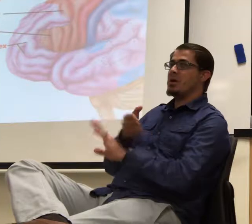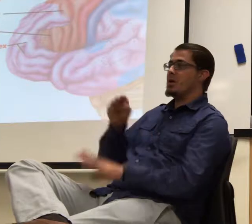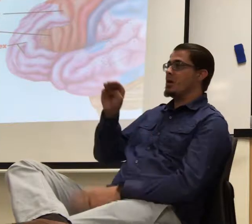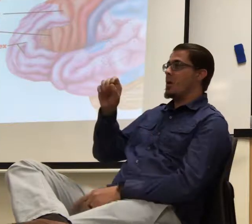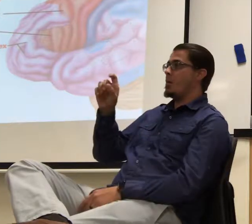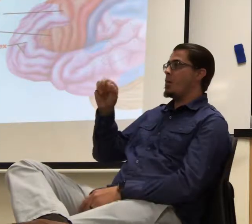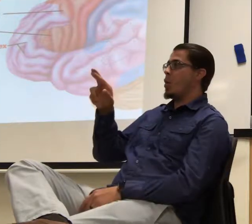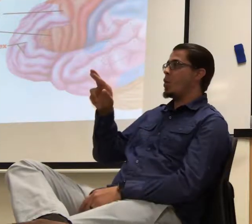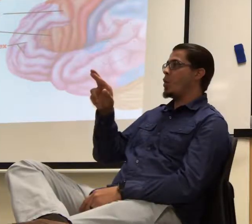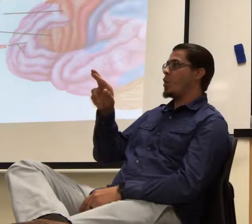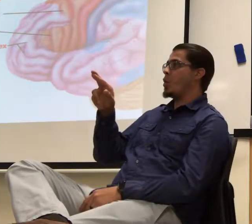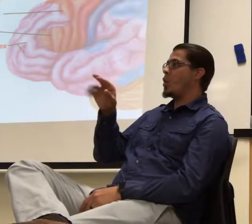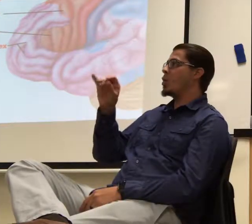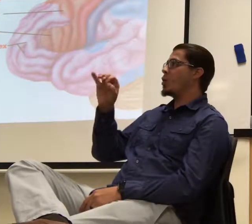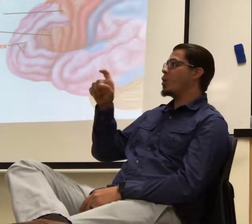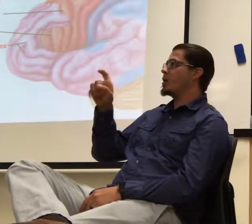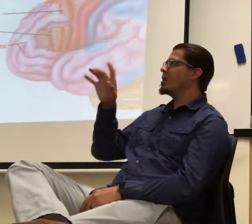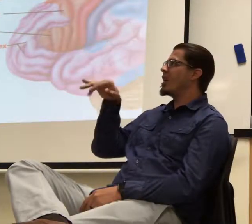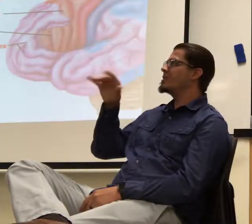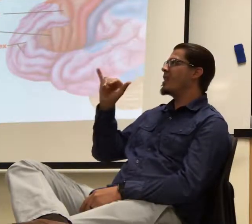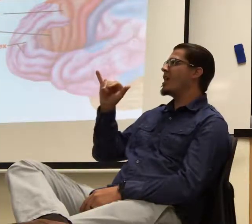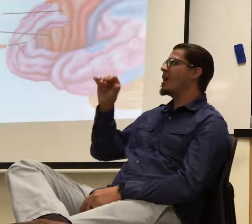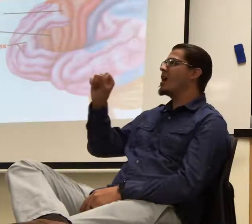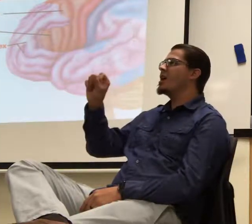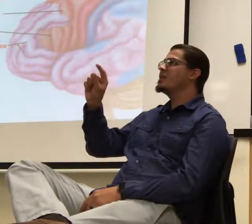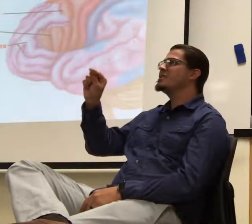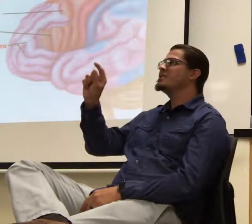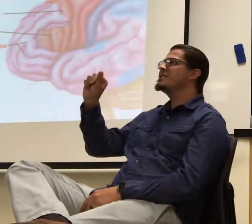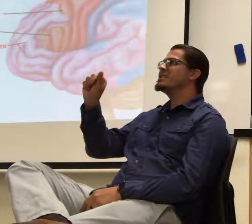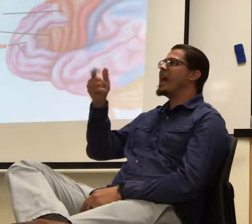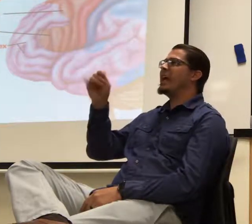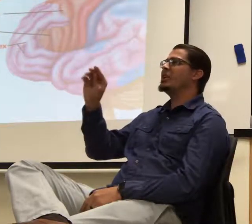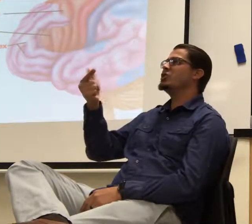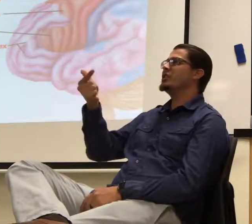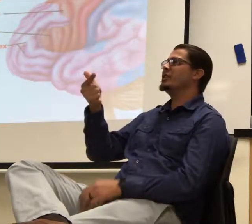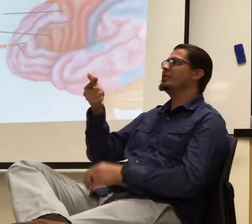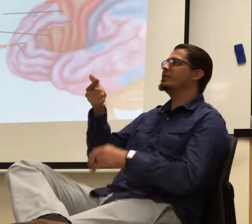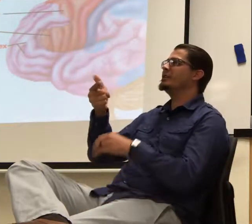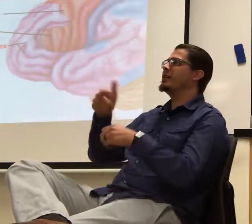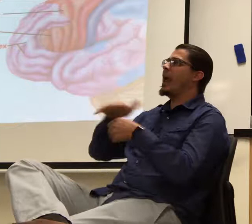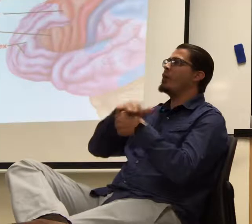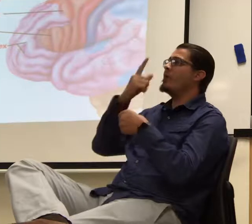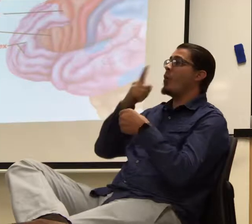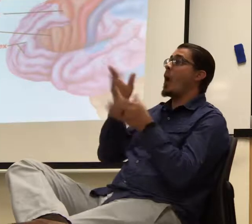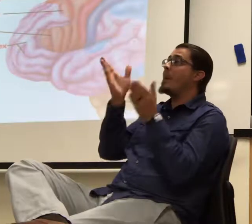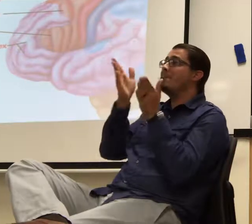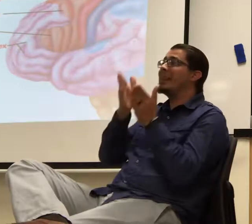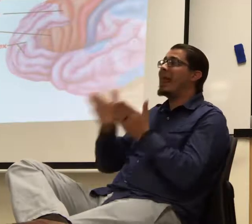Now this cortex is like a staging area for planning movements.